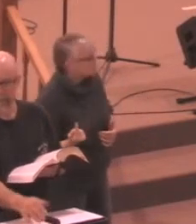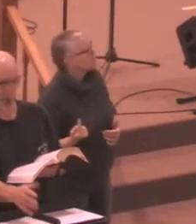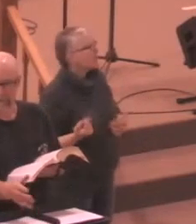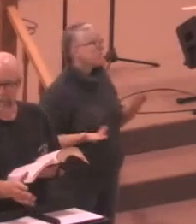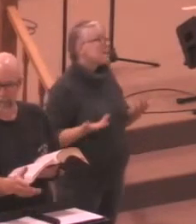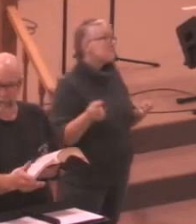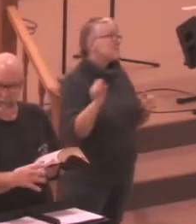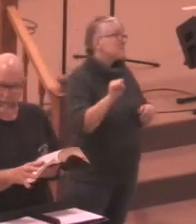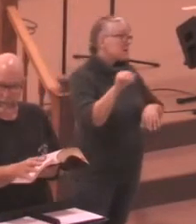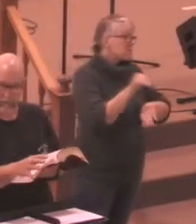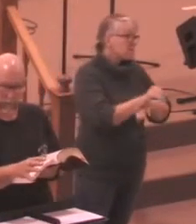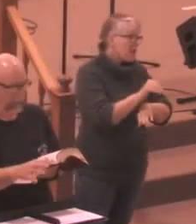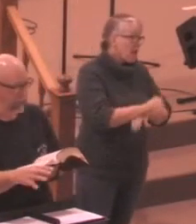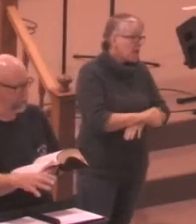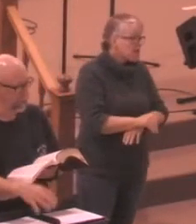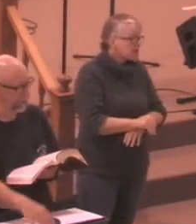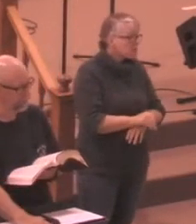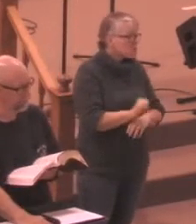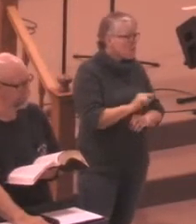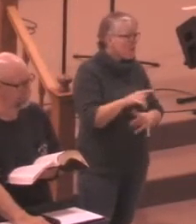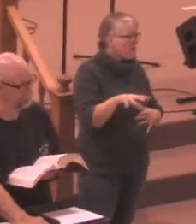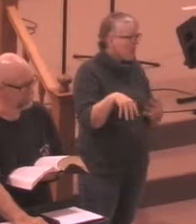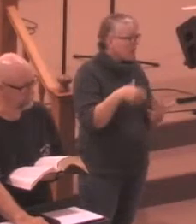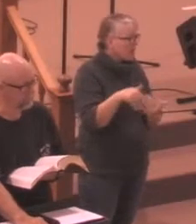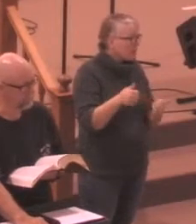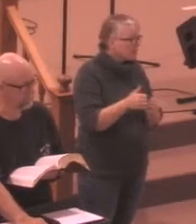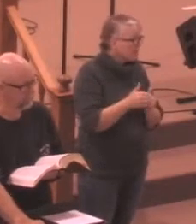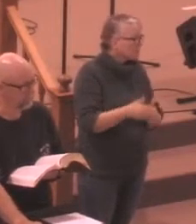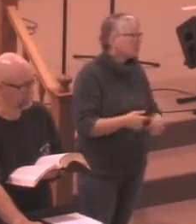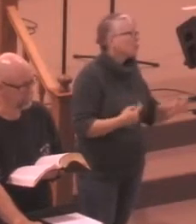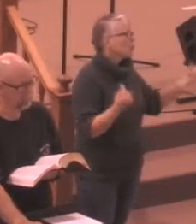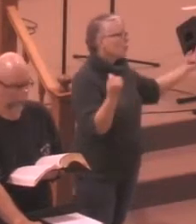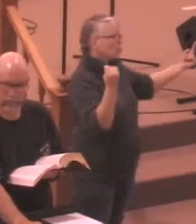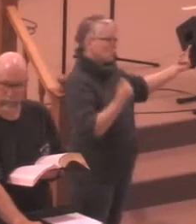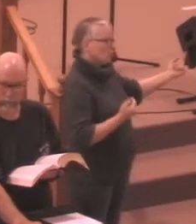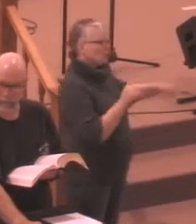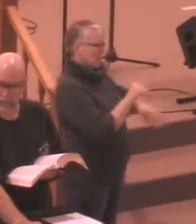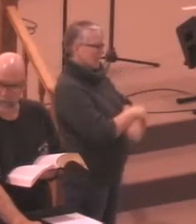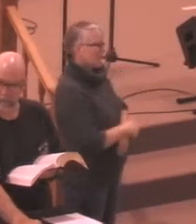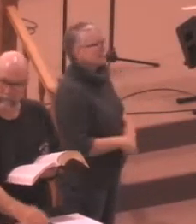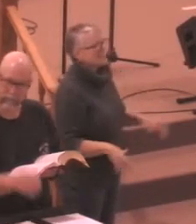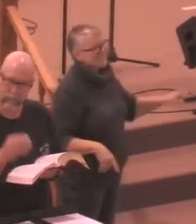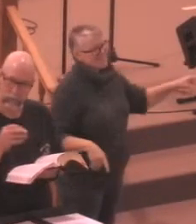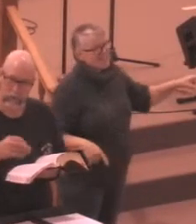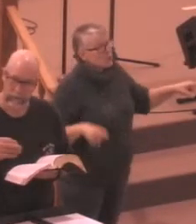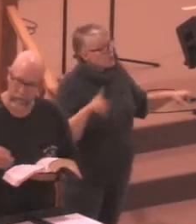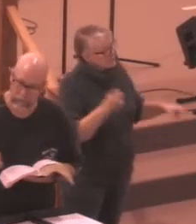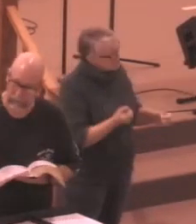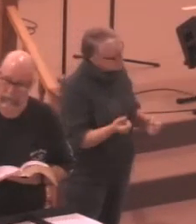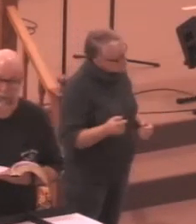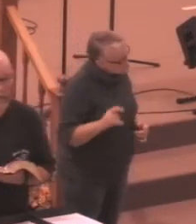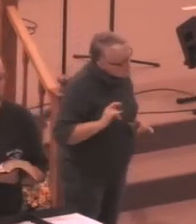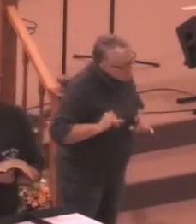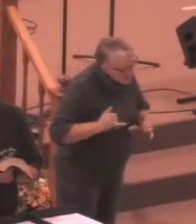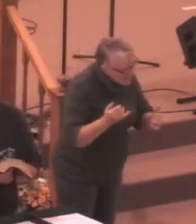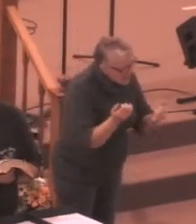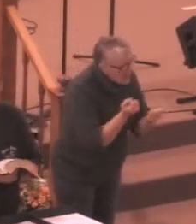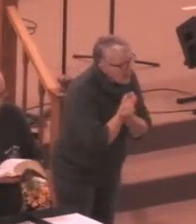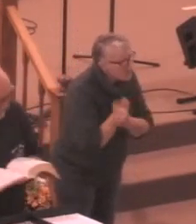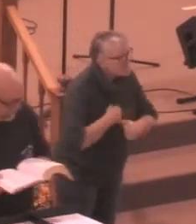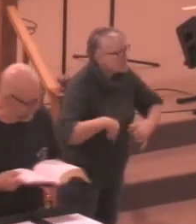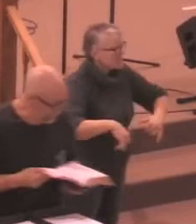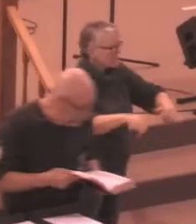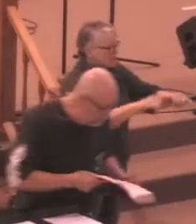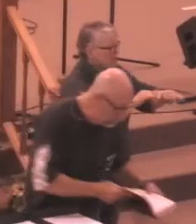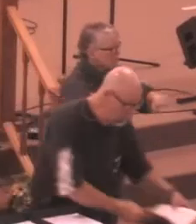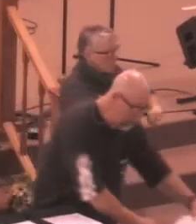Maybe Saturday night when we're all kind of hanging together. No, we're supposed to love one another all the